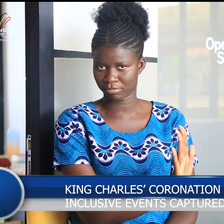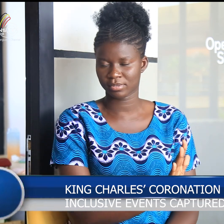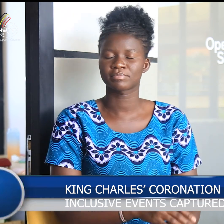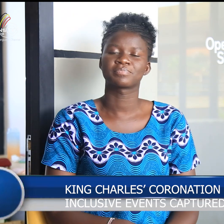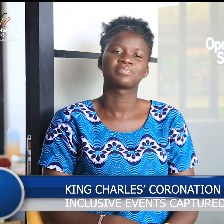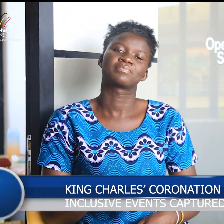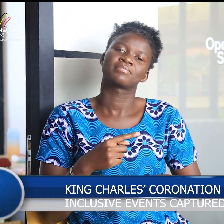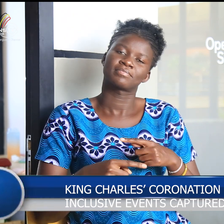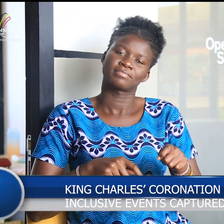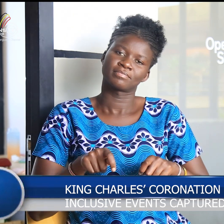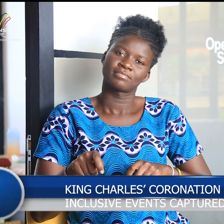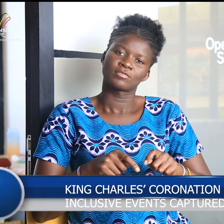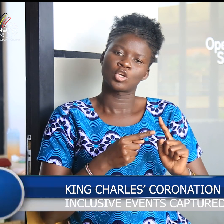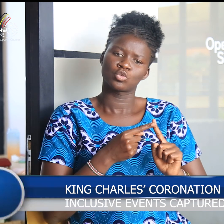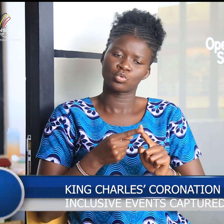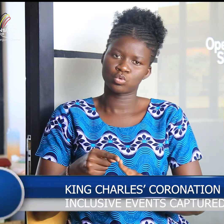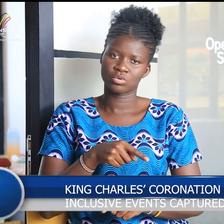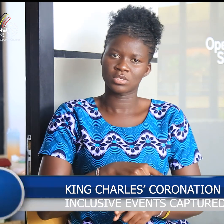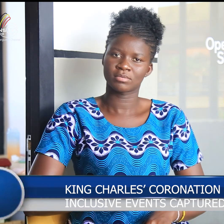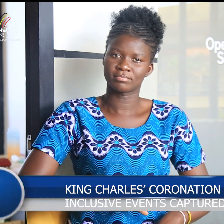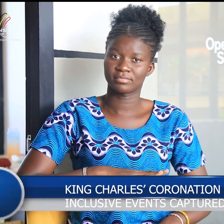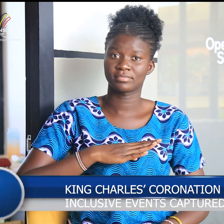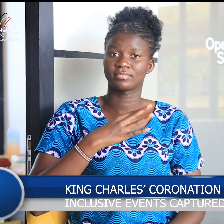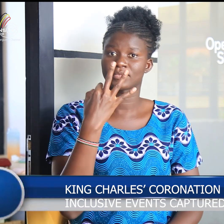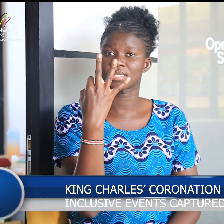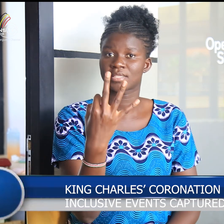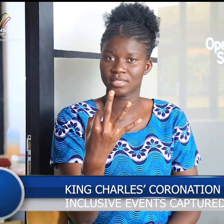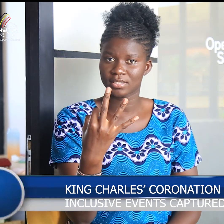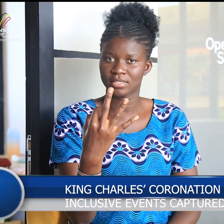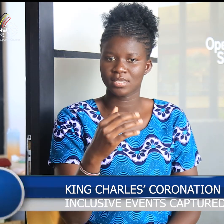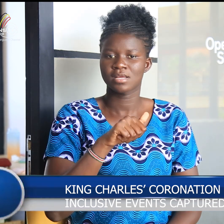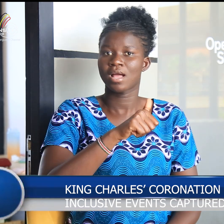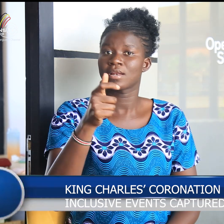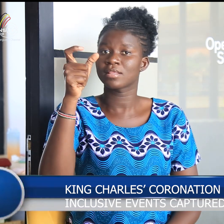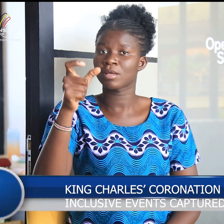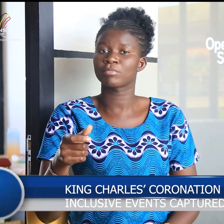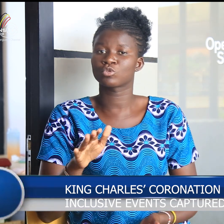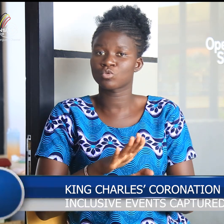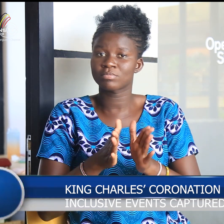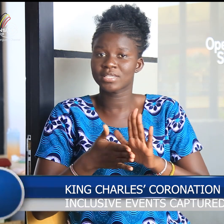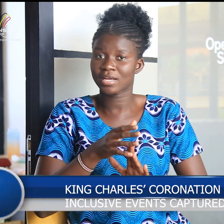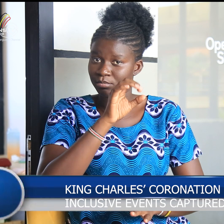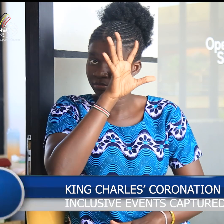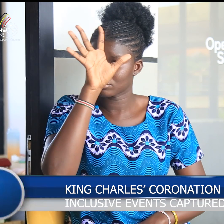grandfather was on the throne up to when he was when King when Prince Charles was 3 years.